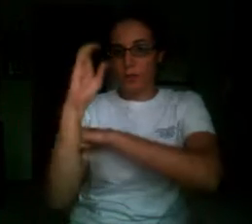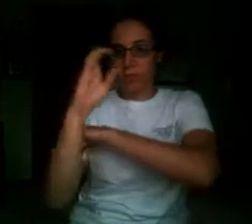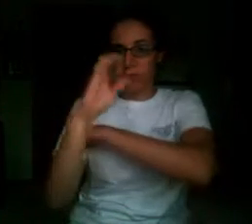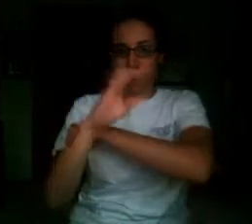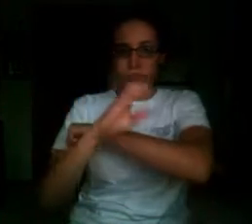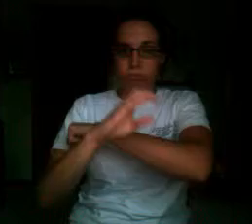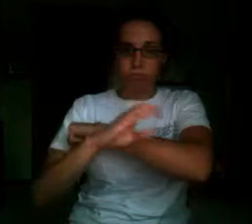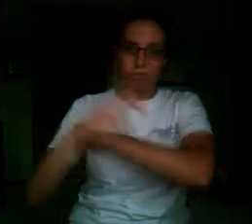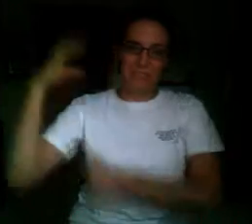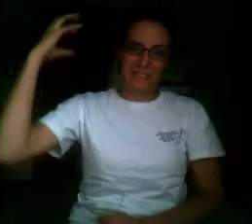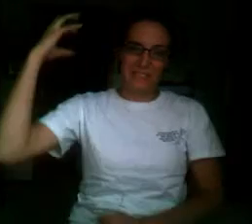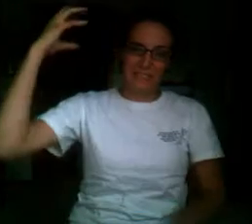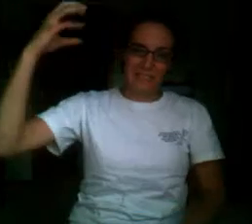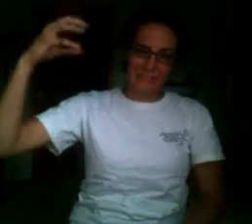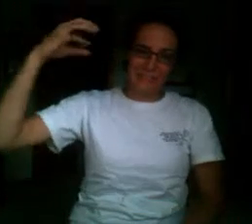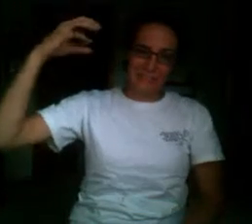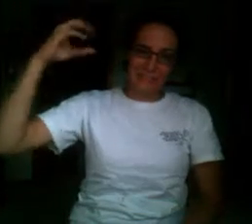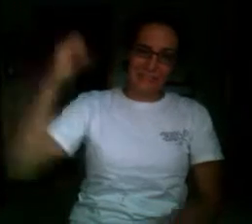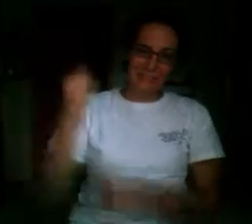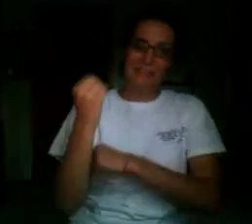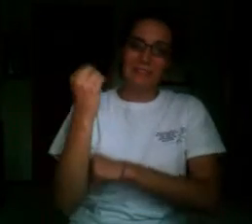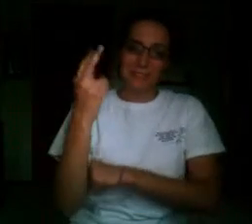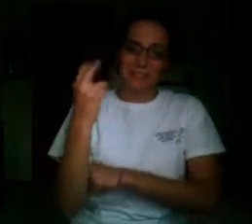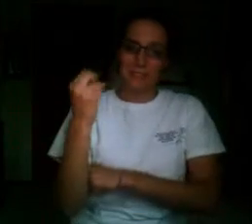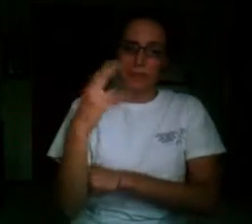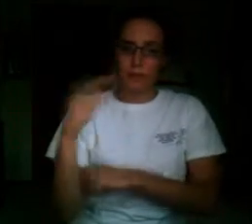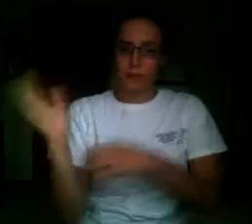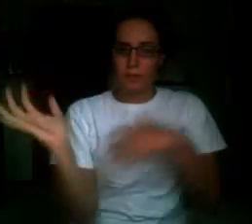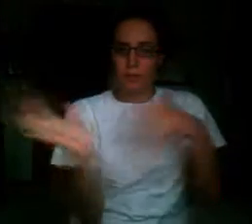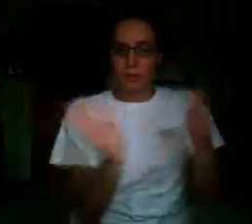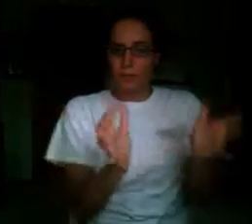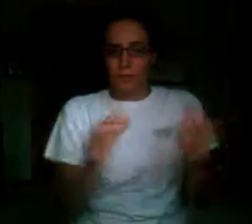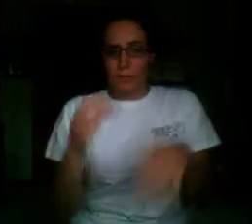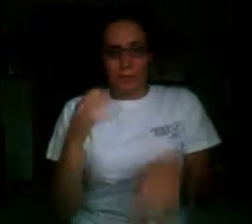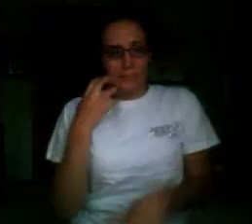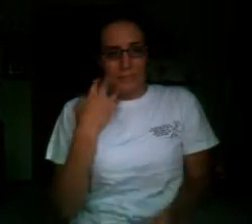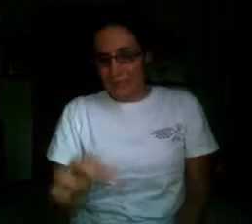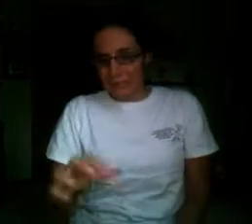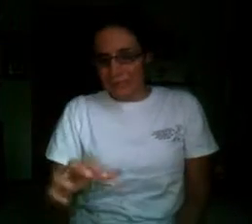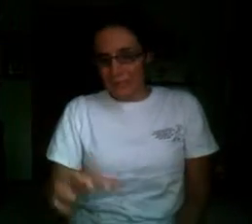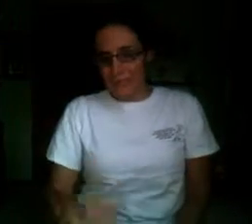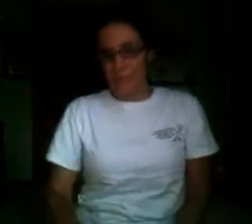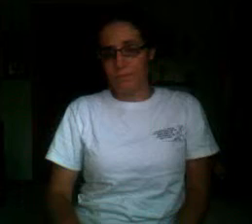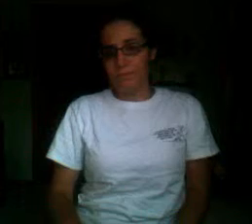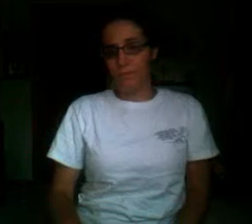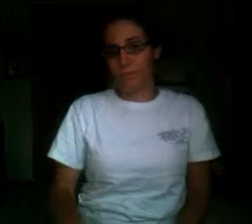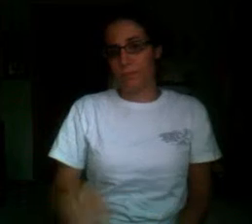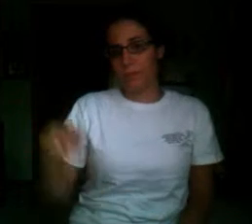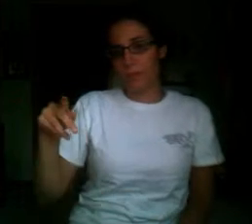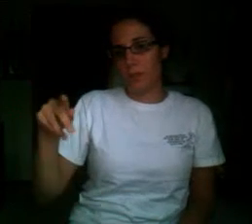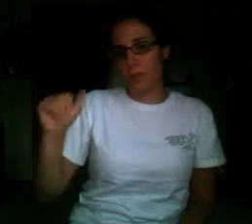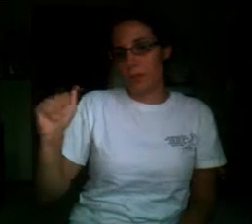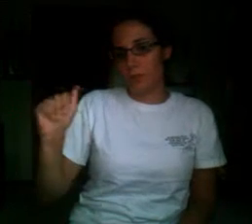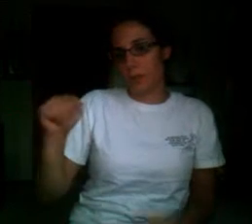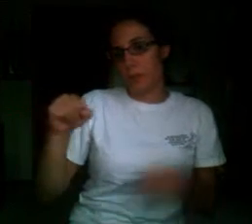blazed as hotly as at noon. The wind was scorching hot, but Pa had hours of mowing yet to do before he could